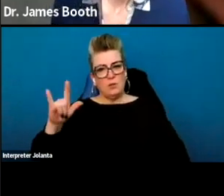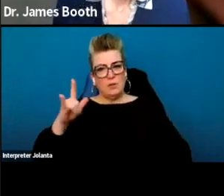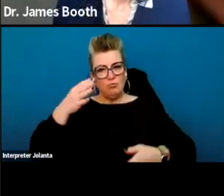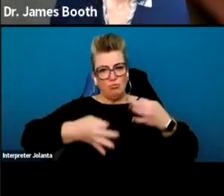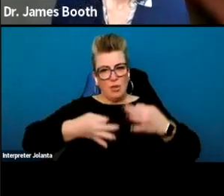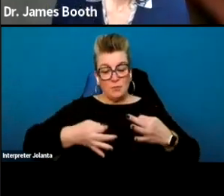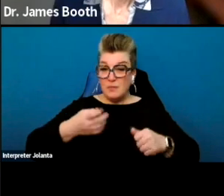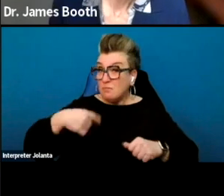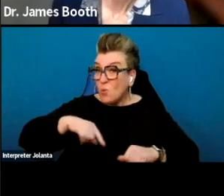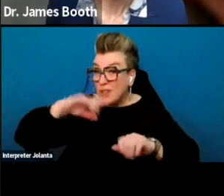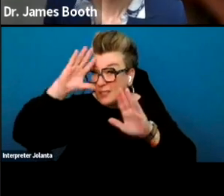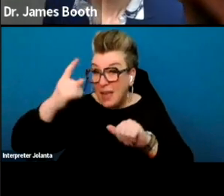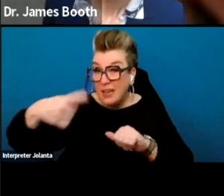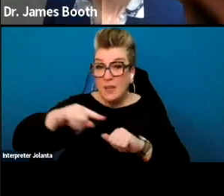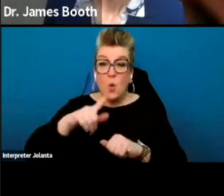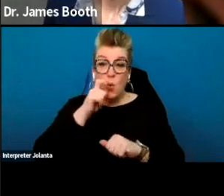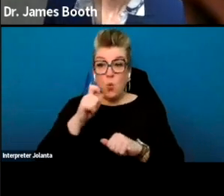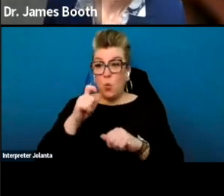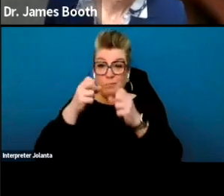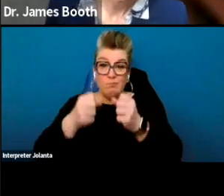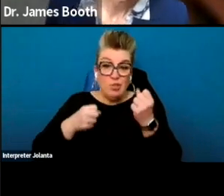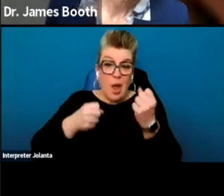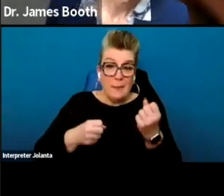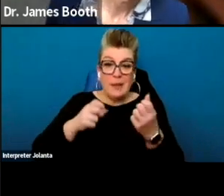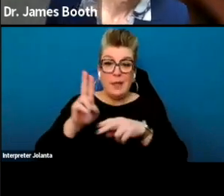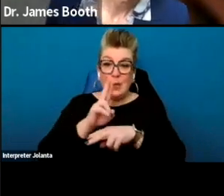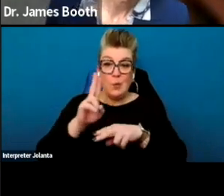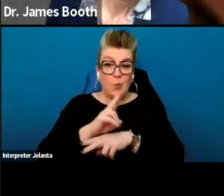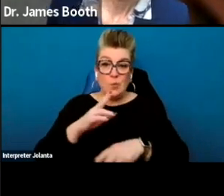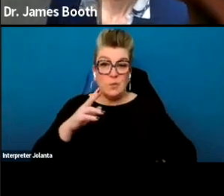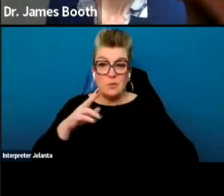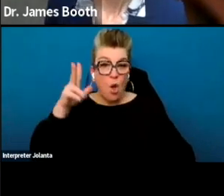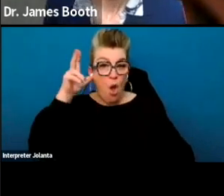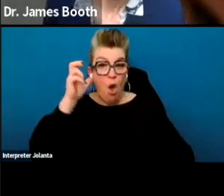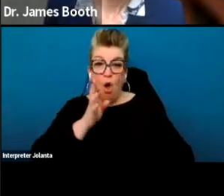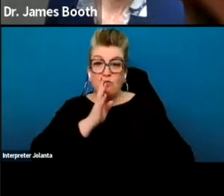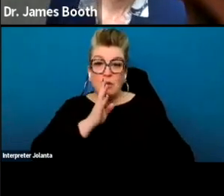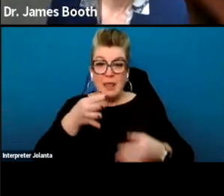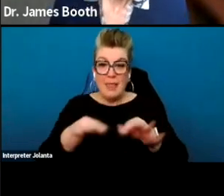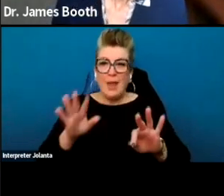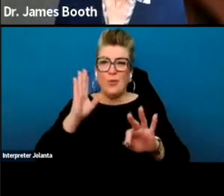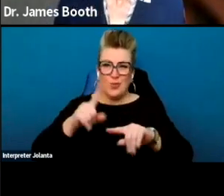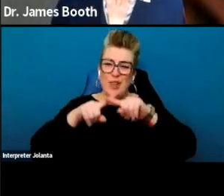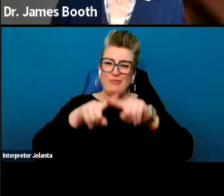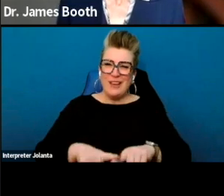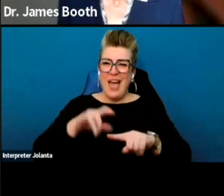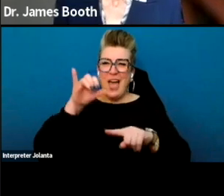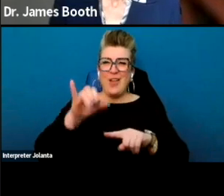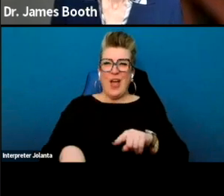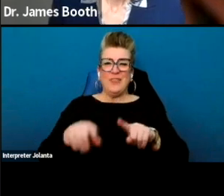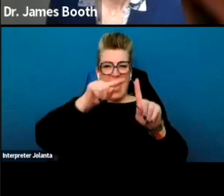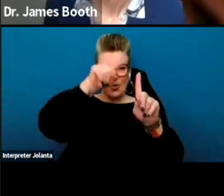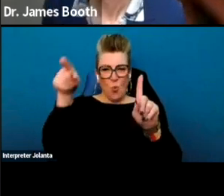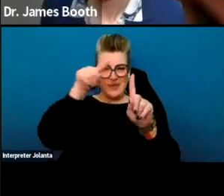who are predominantly using oral language are likely to rely on this kind of dorsal pathway because they rely